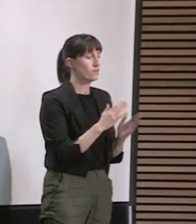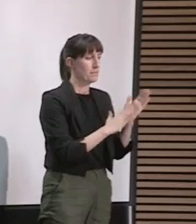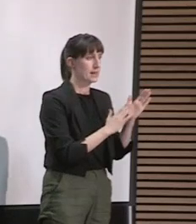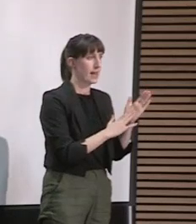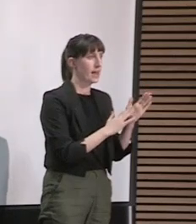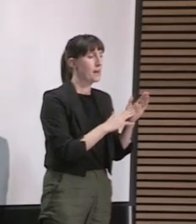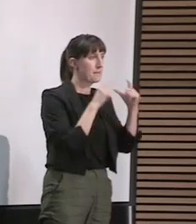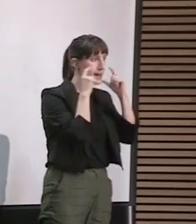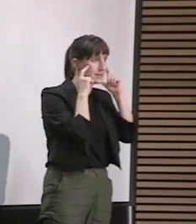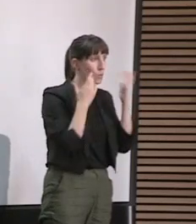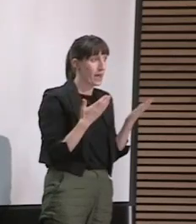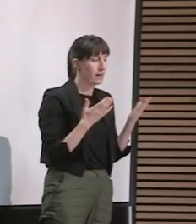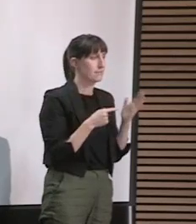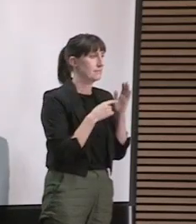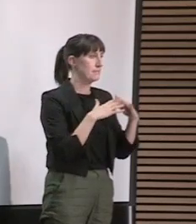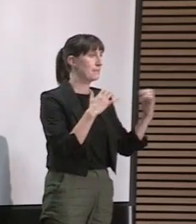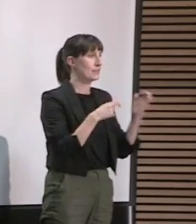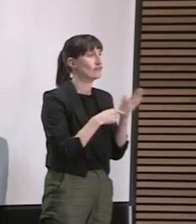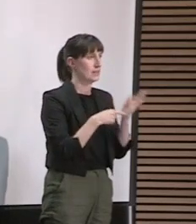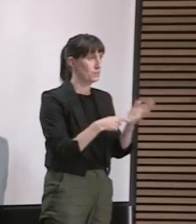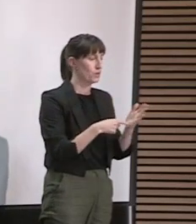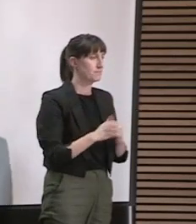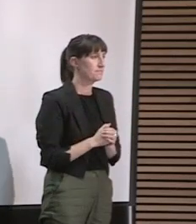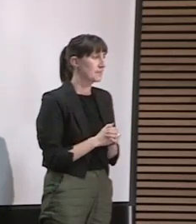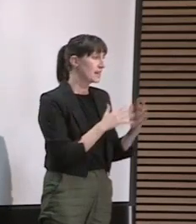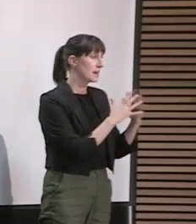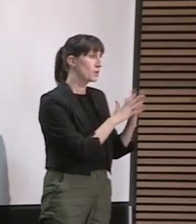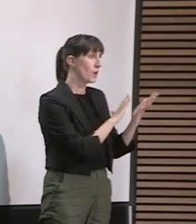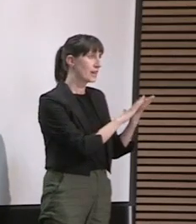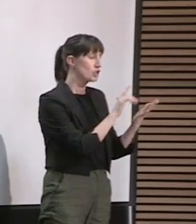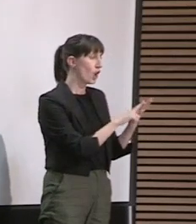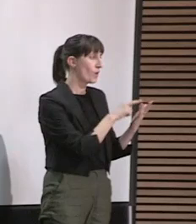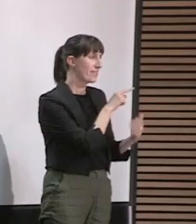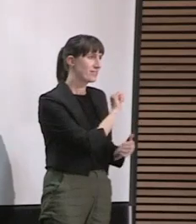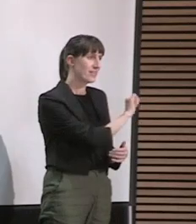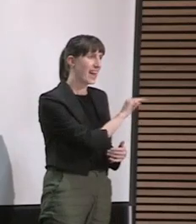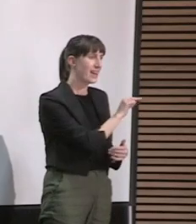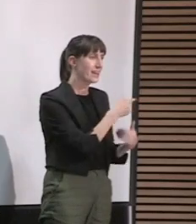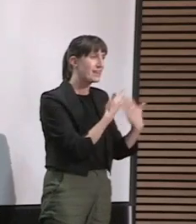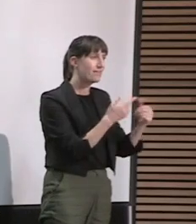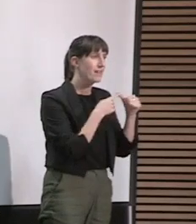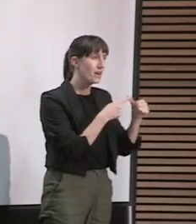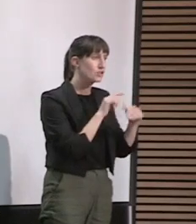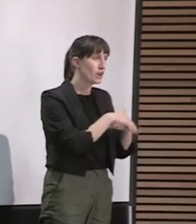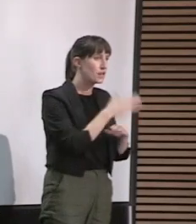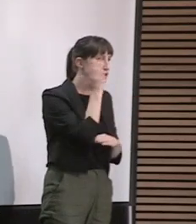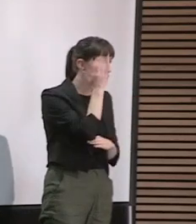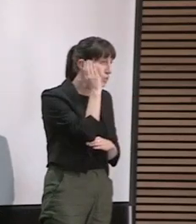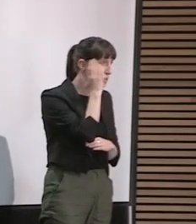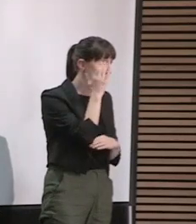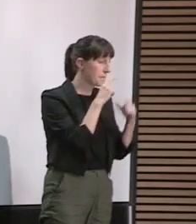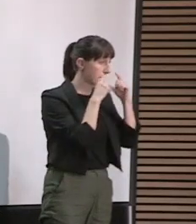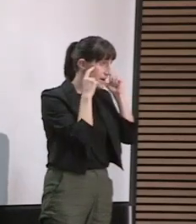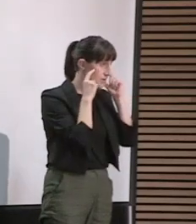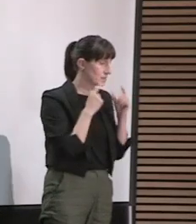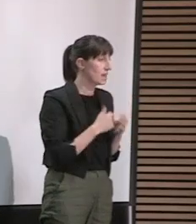advice is particularly targeted to countries that have existing community outbreaks, wide community outbreaks, which we don't have in New